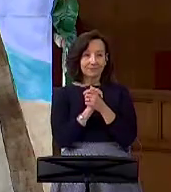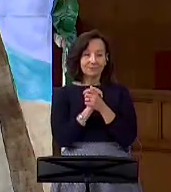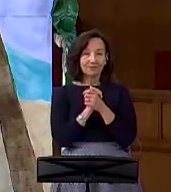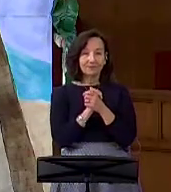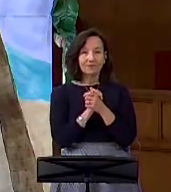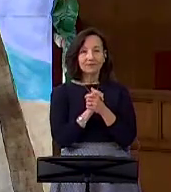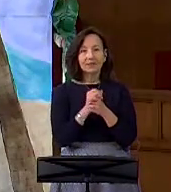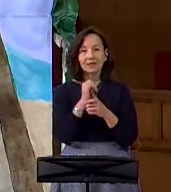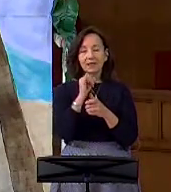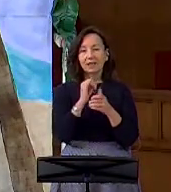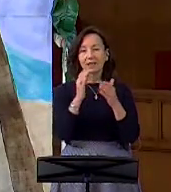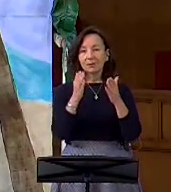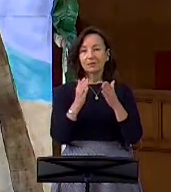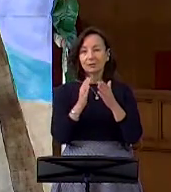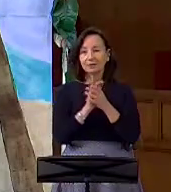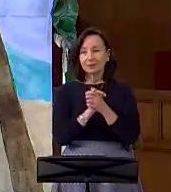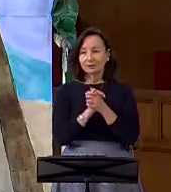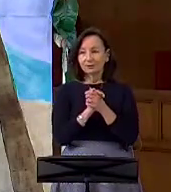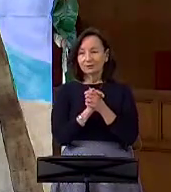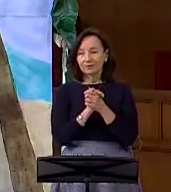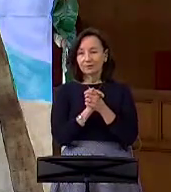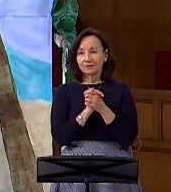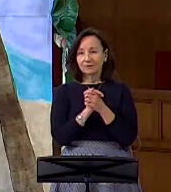I want you to just take